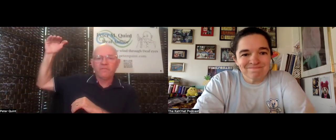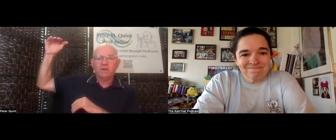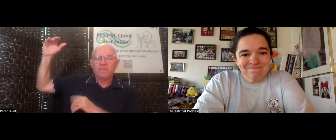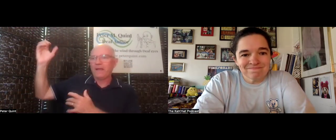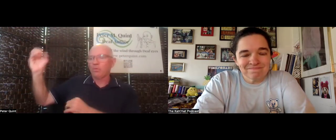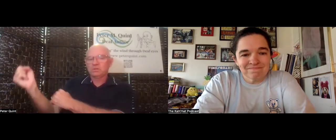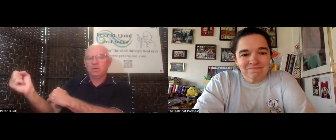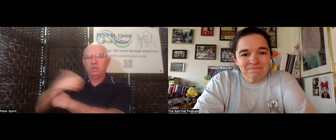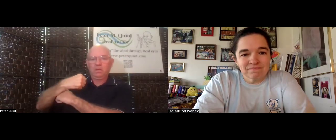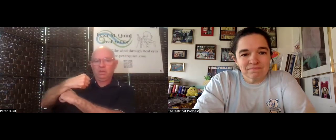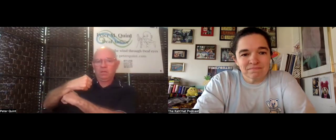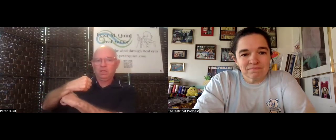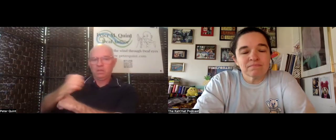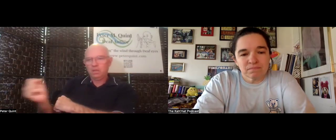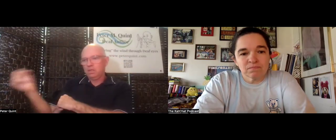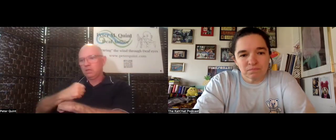of that was